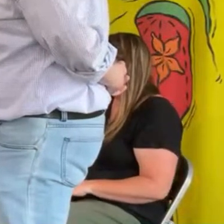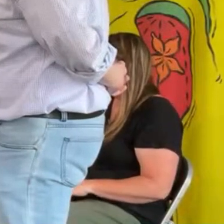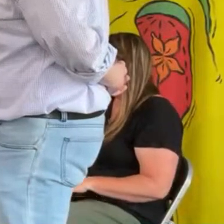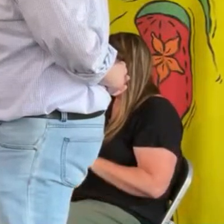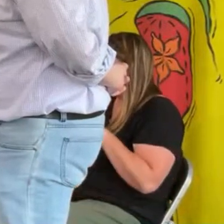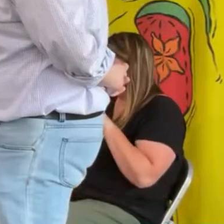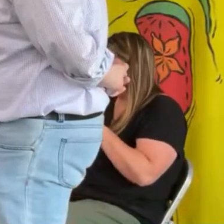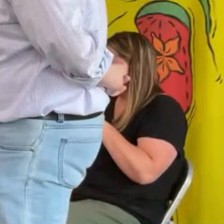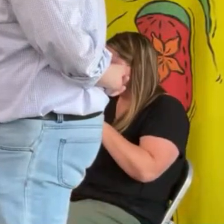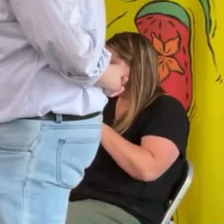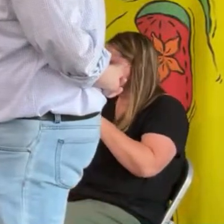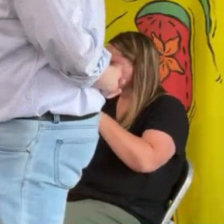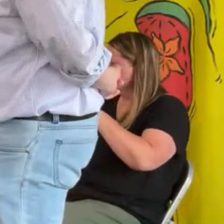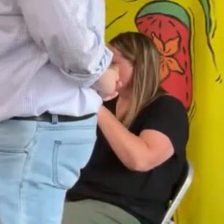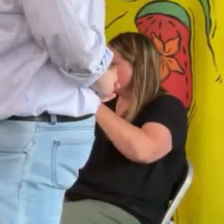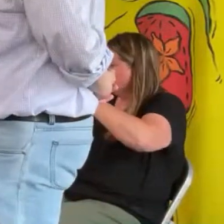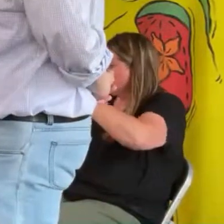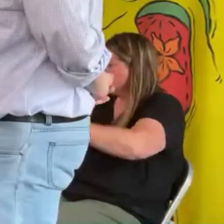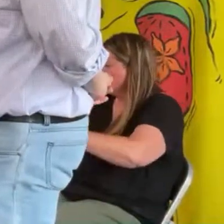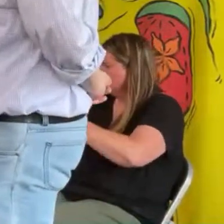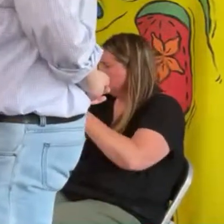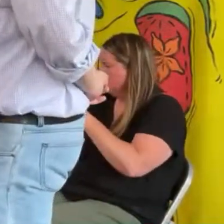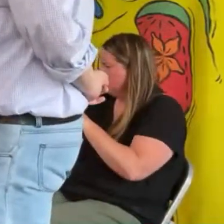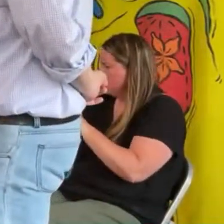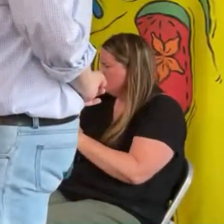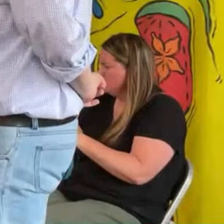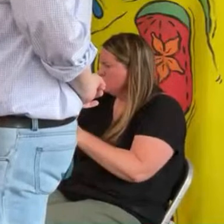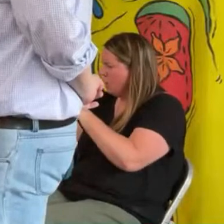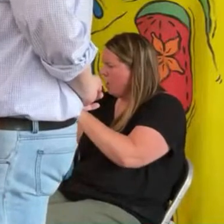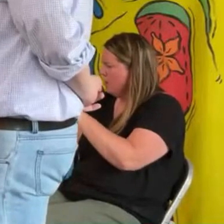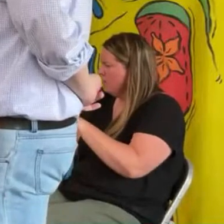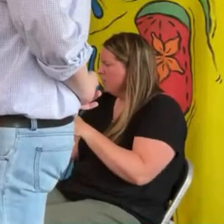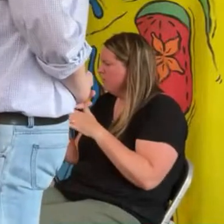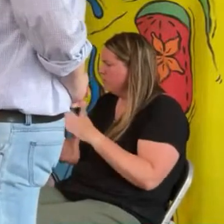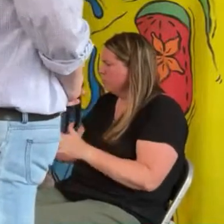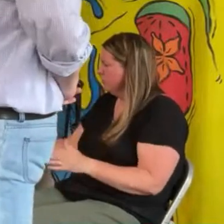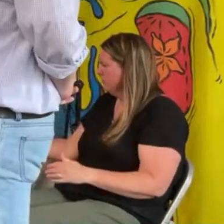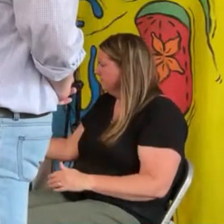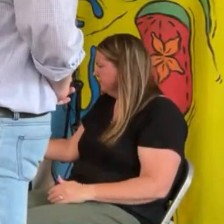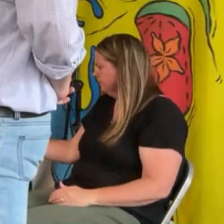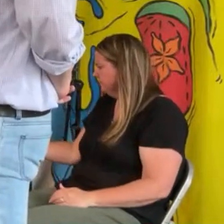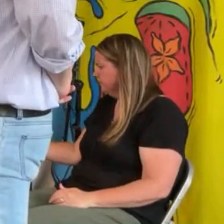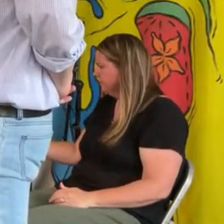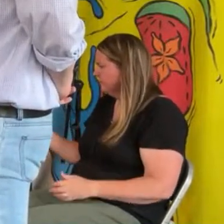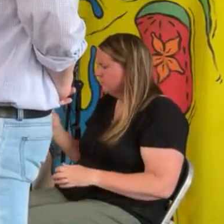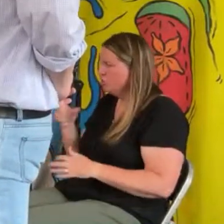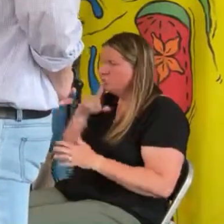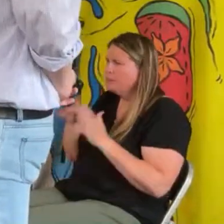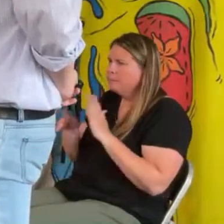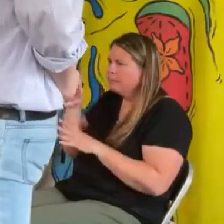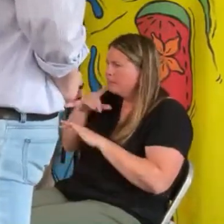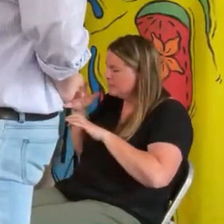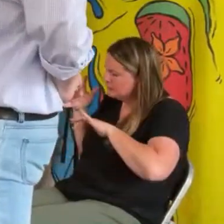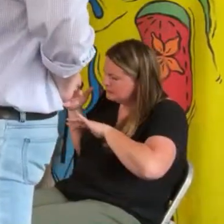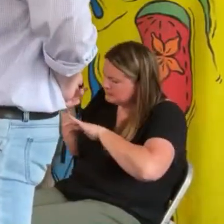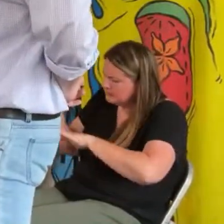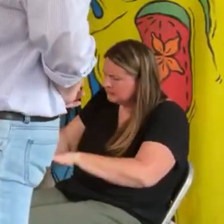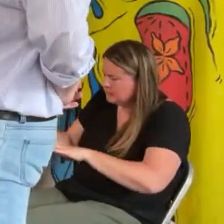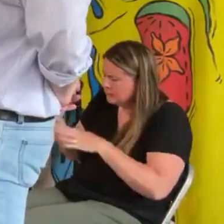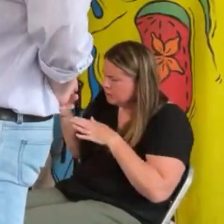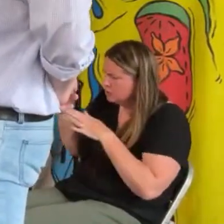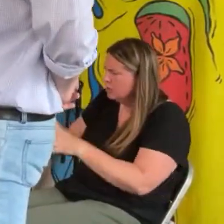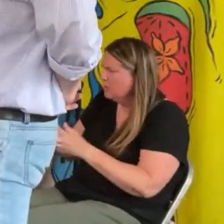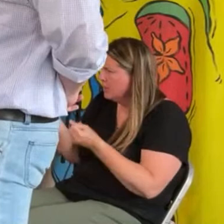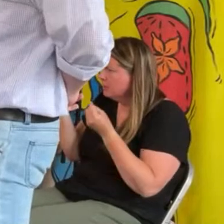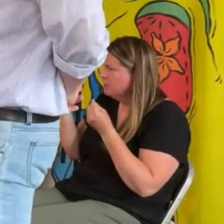it convulses. No fuss, and the ducks run into the streets like mimics.